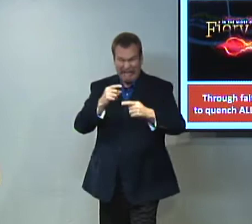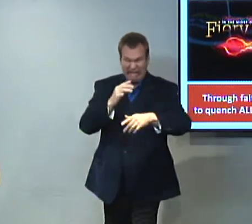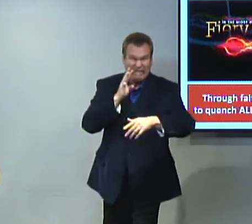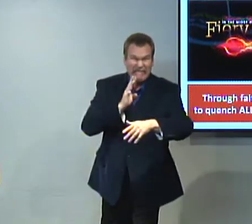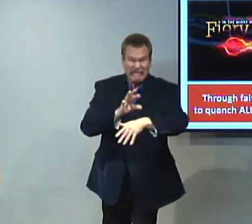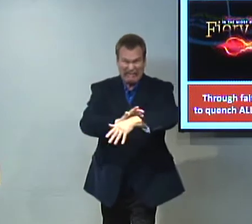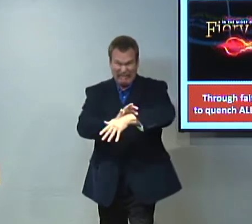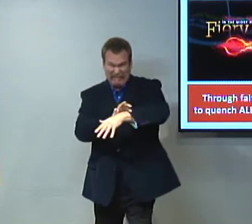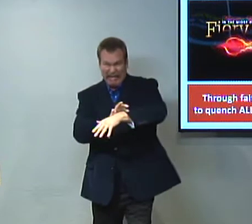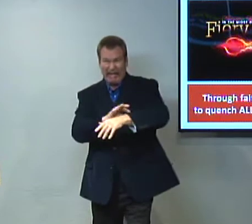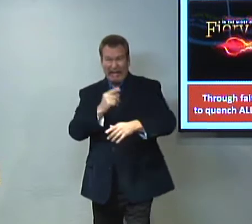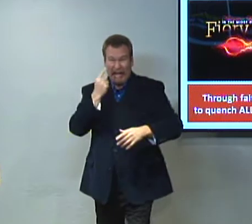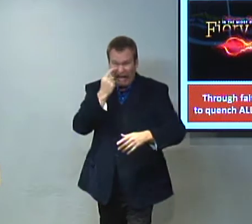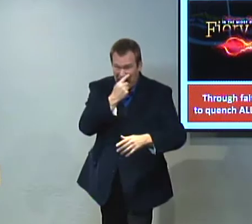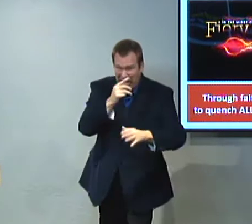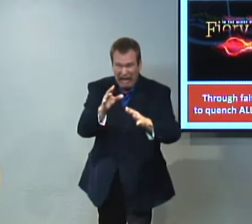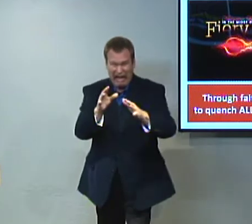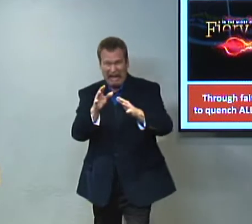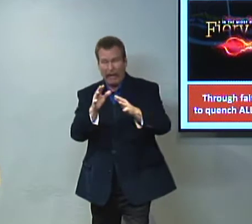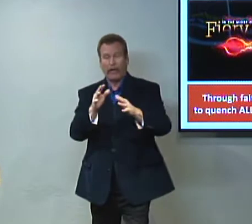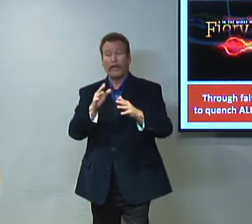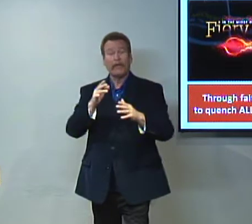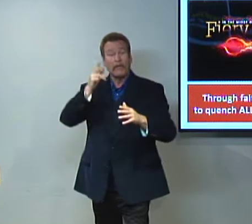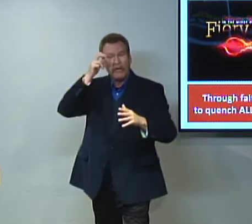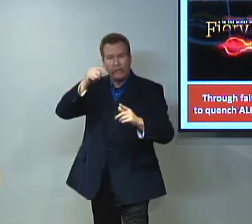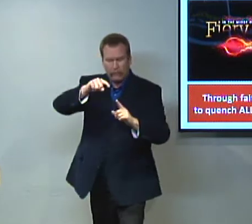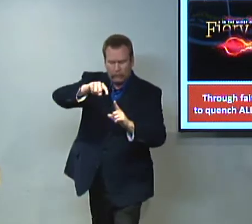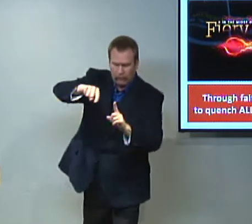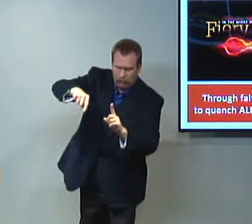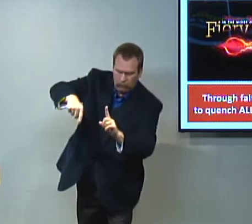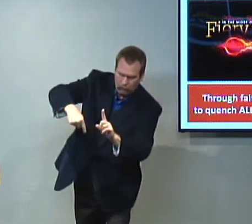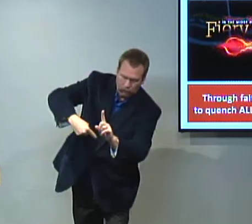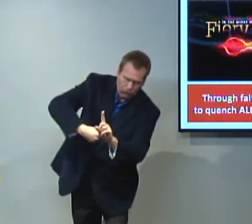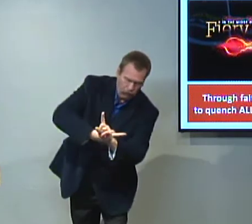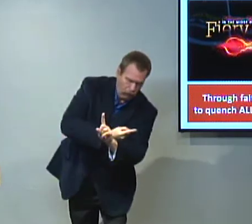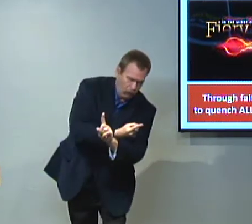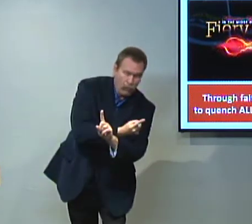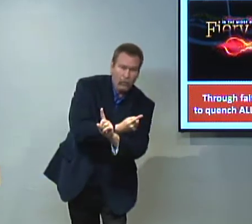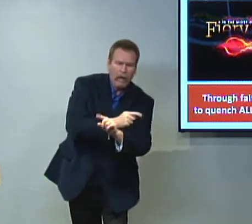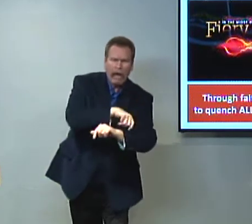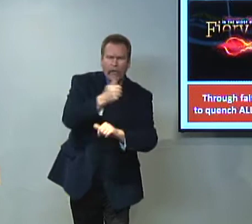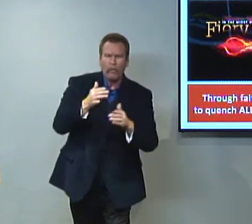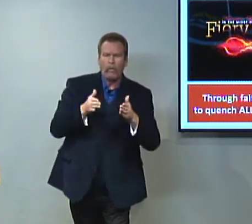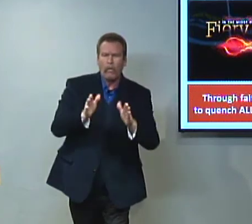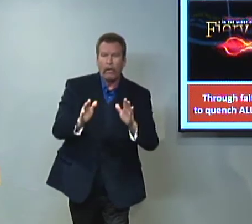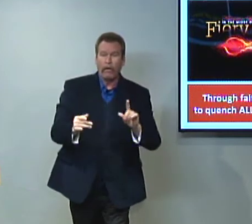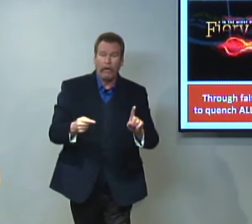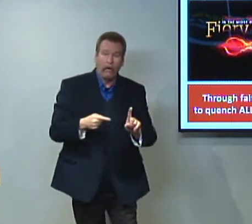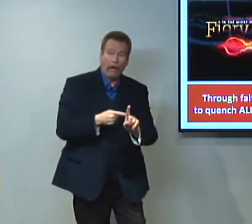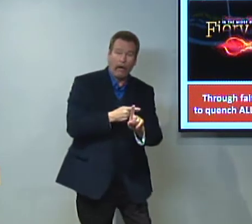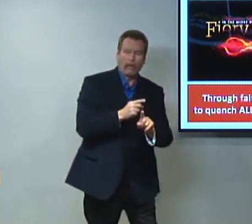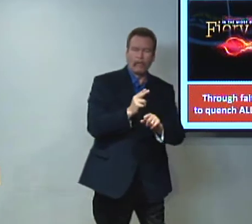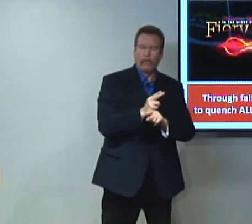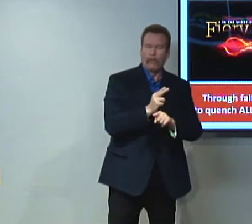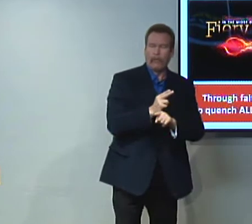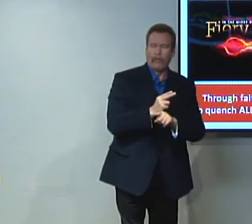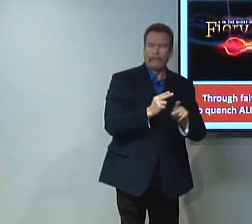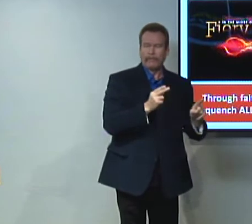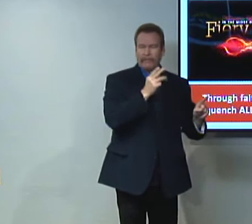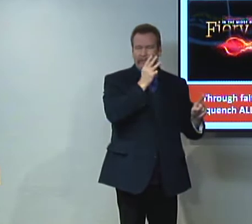So you see the arrows that he was slinging against him. Lust of the flesh, lust of the eyes, a pride of life.